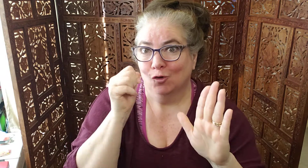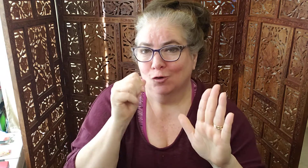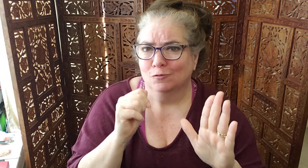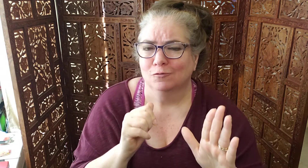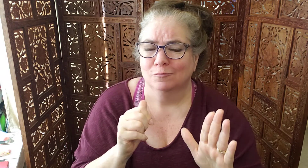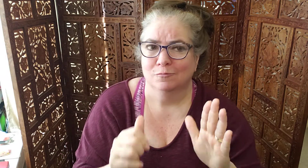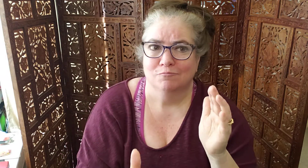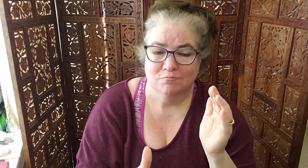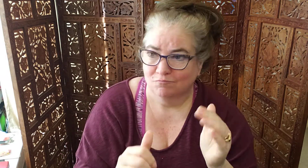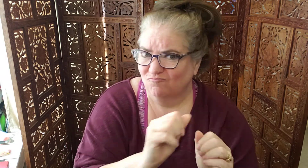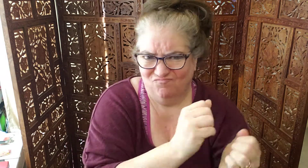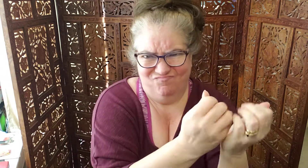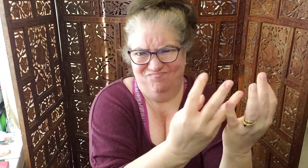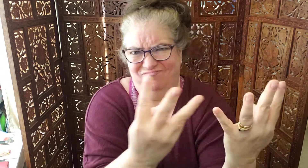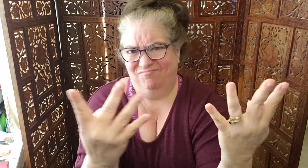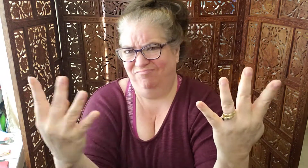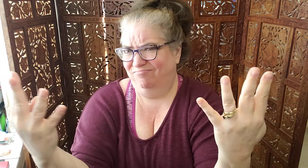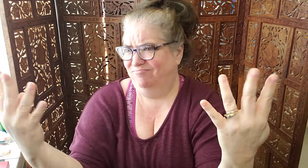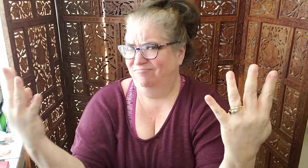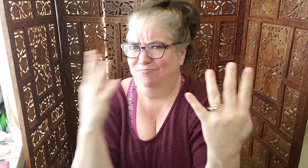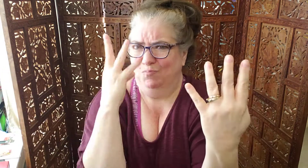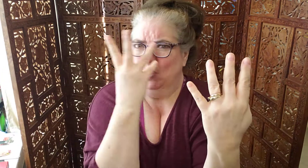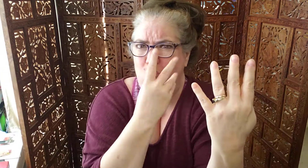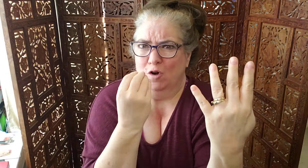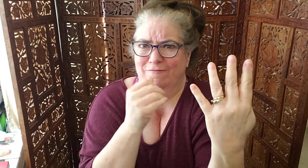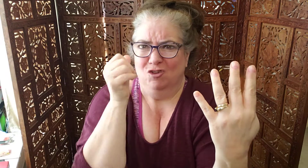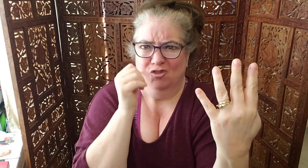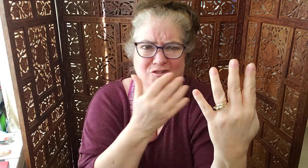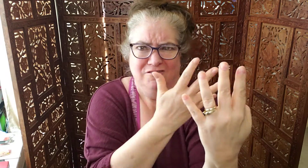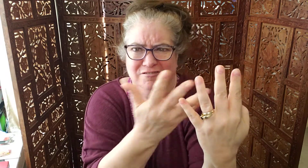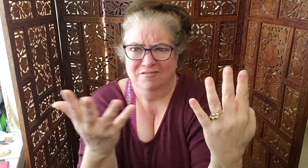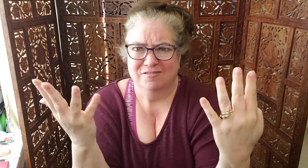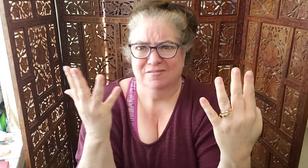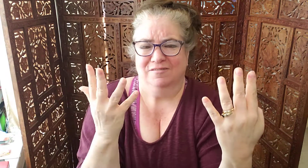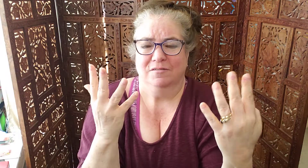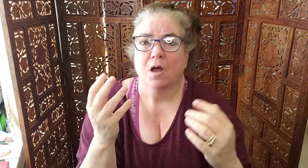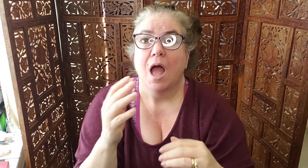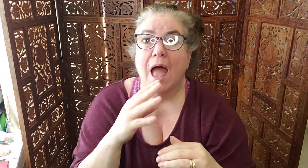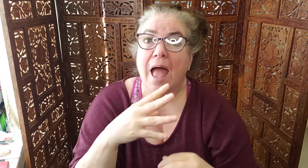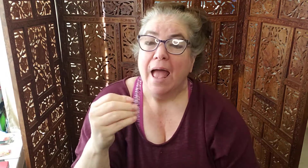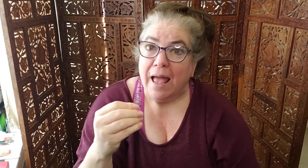gorgeous, grandiose, fabulous productions.